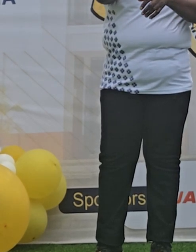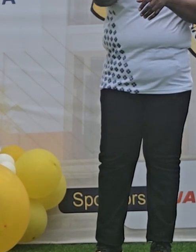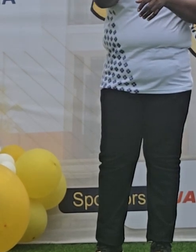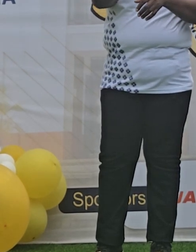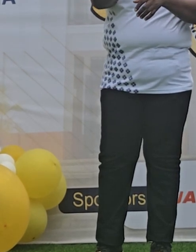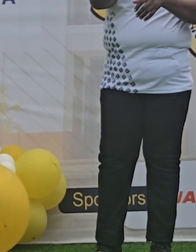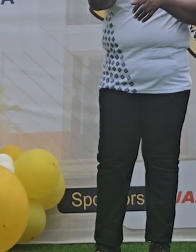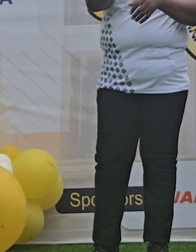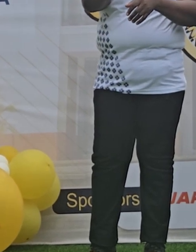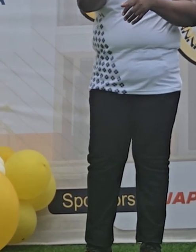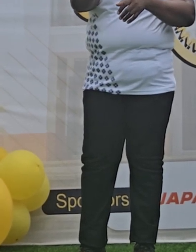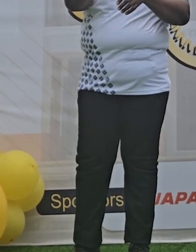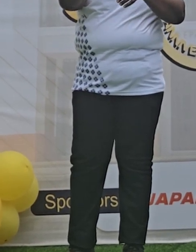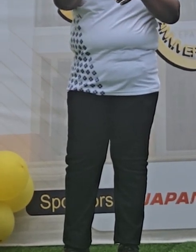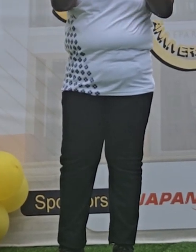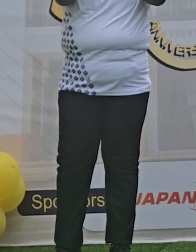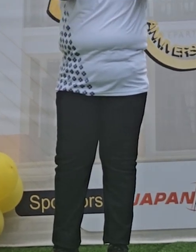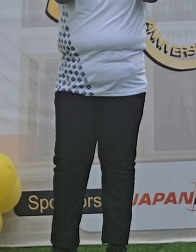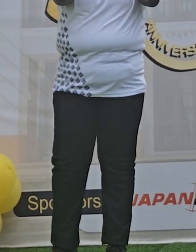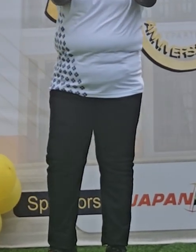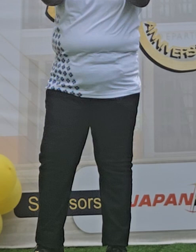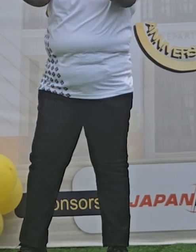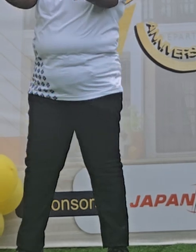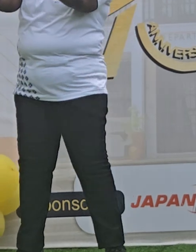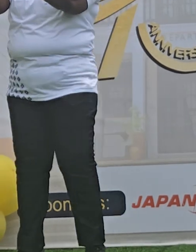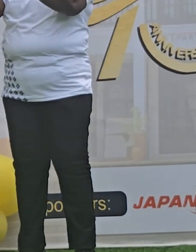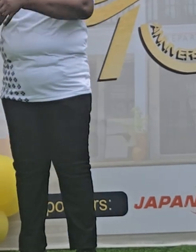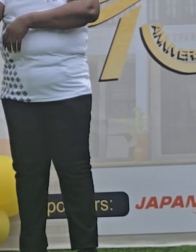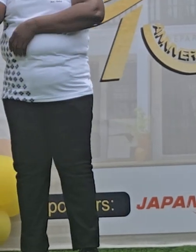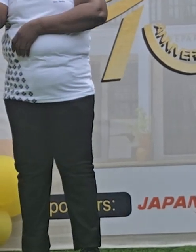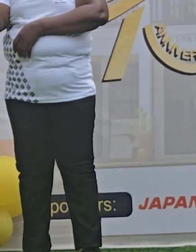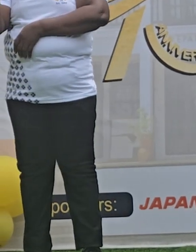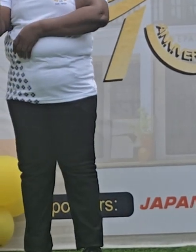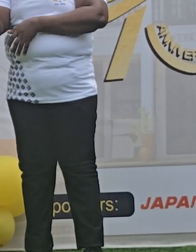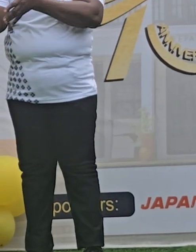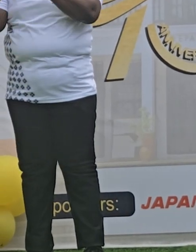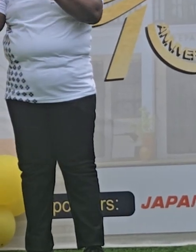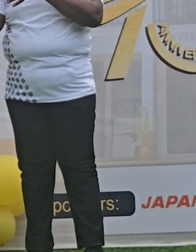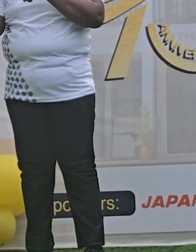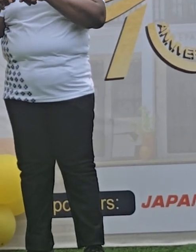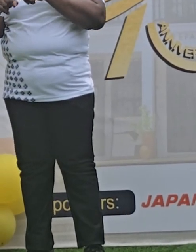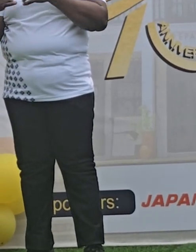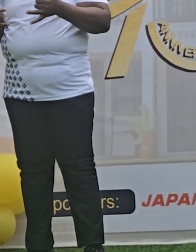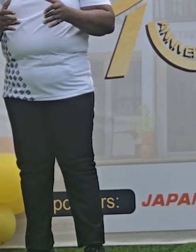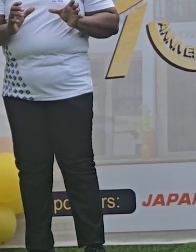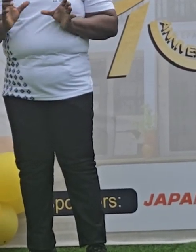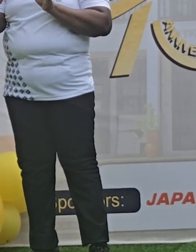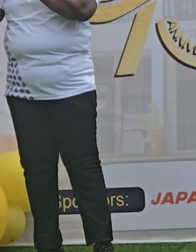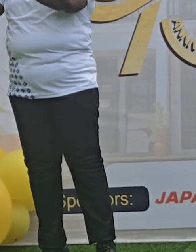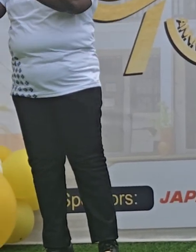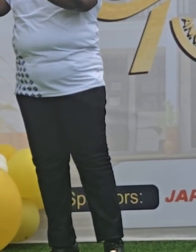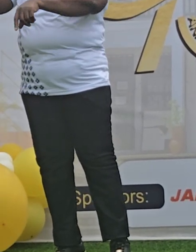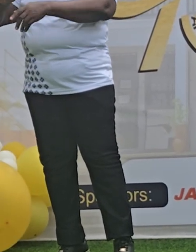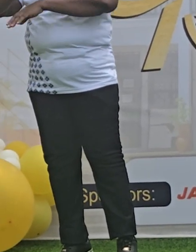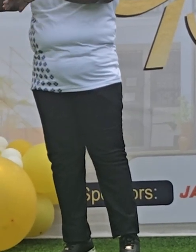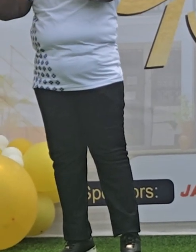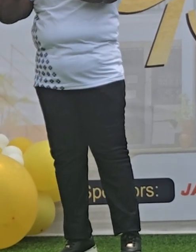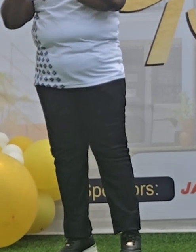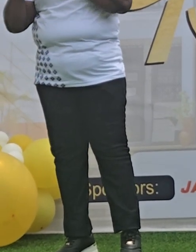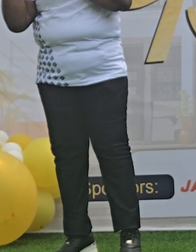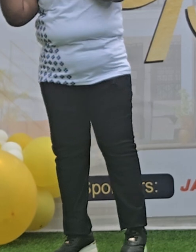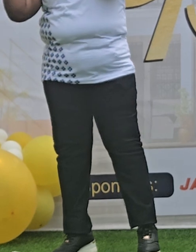in 1961, we moved into this building. So we have been here since